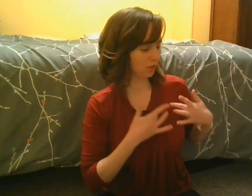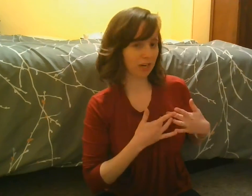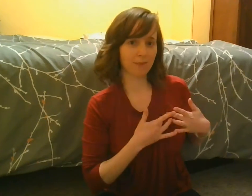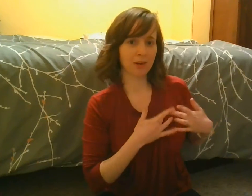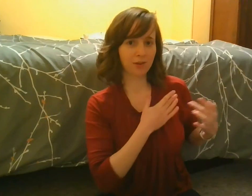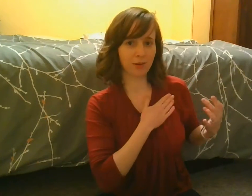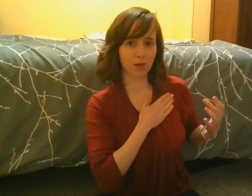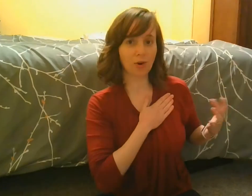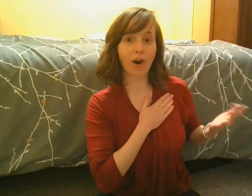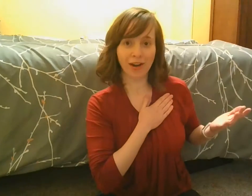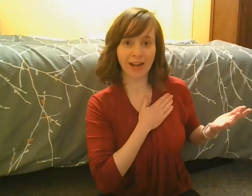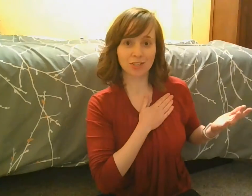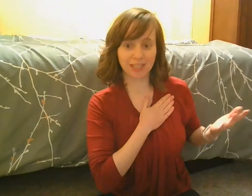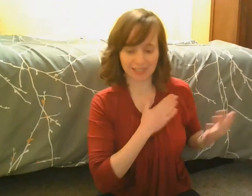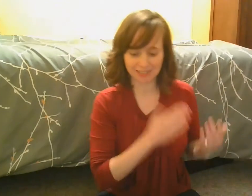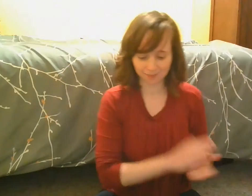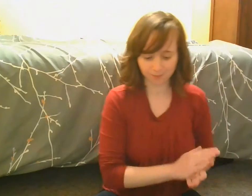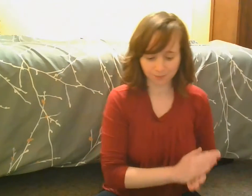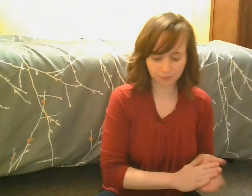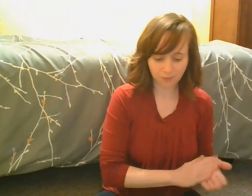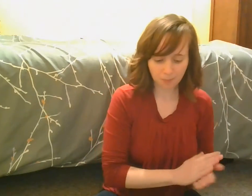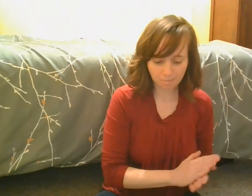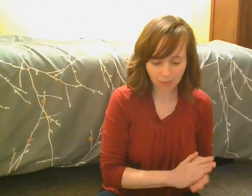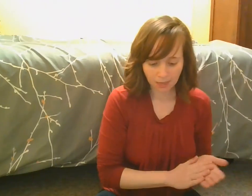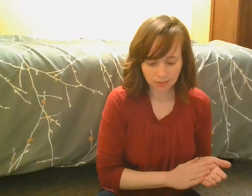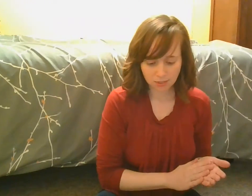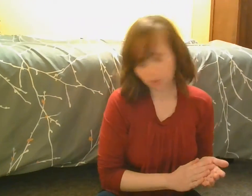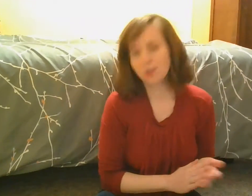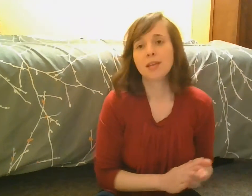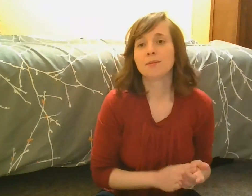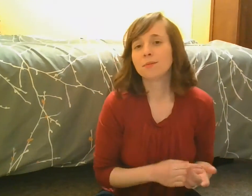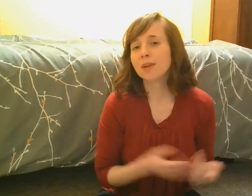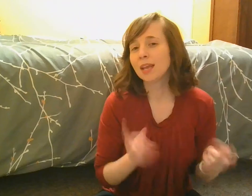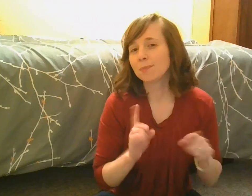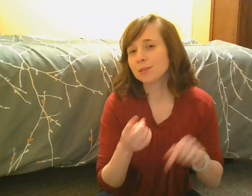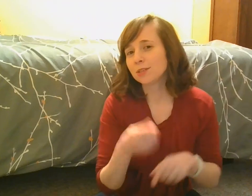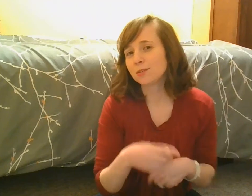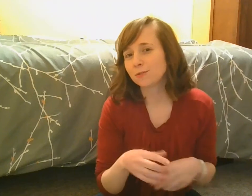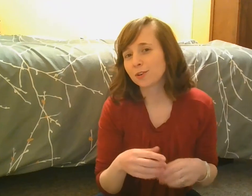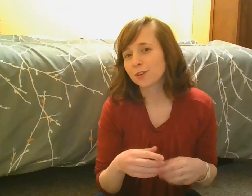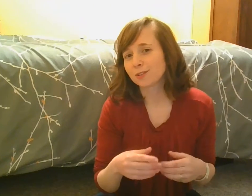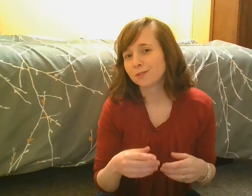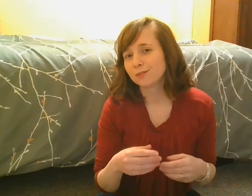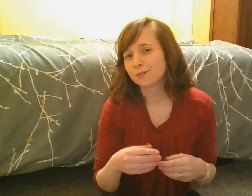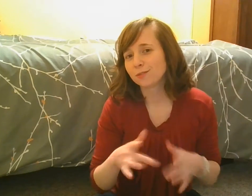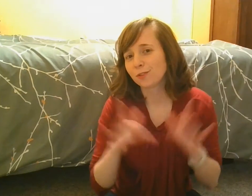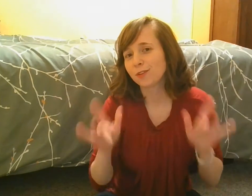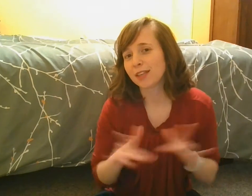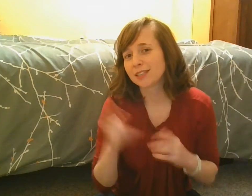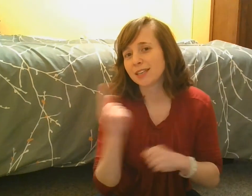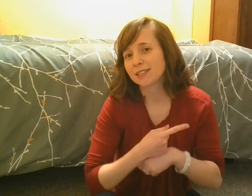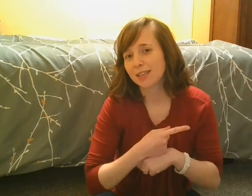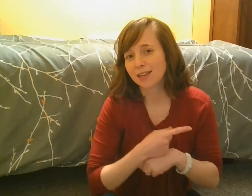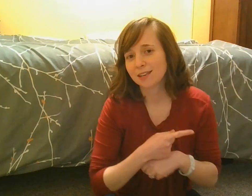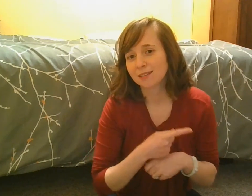shape here, like where your heart actually is. So what happened to you for Valentine's Day?